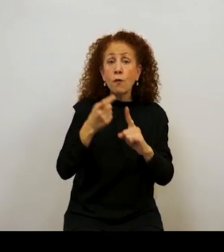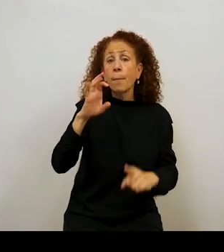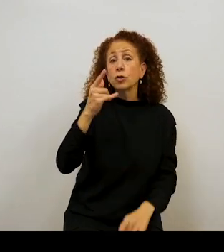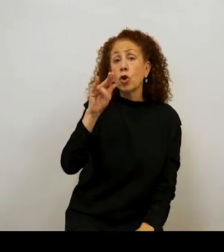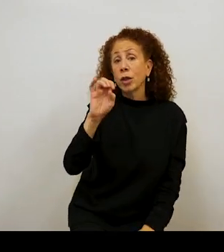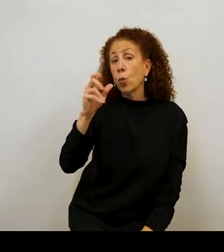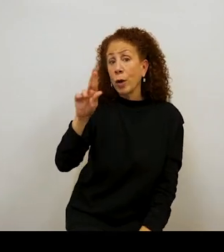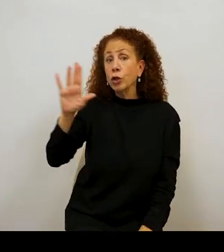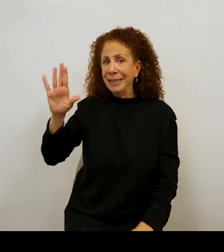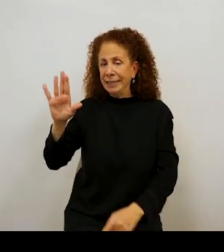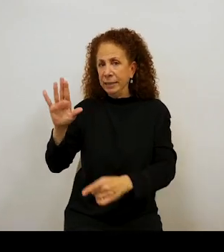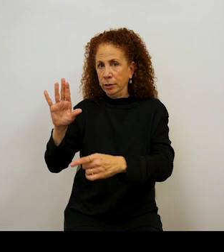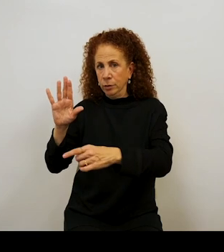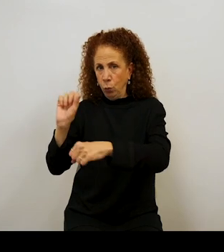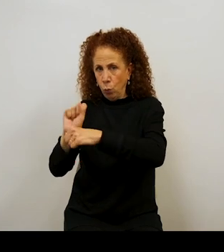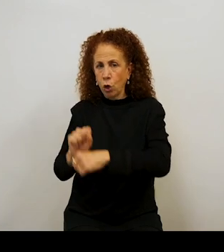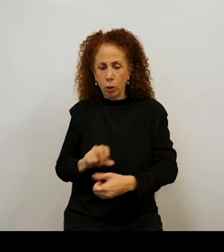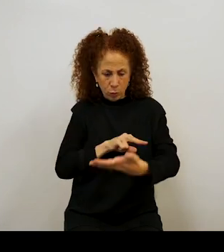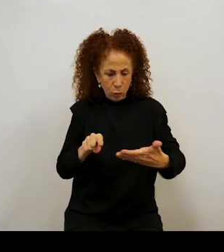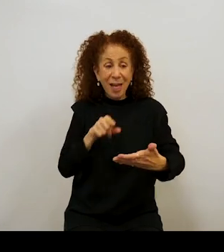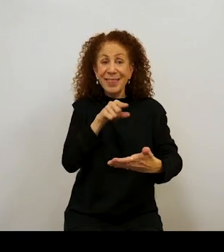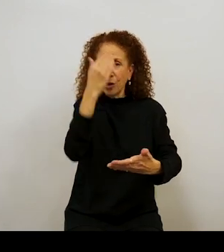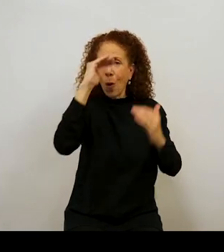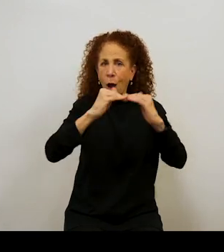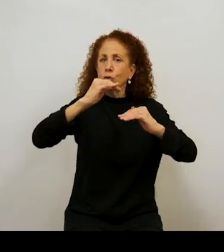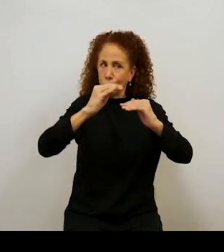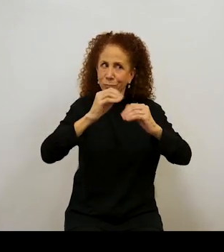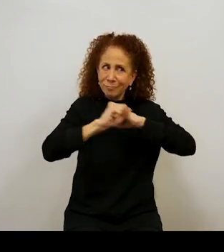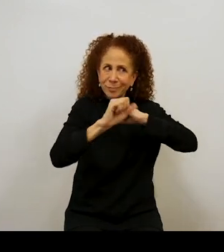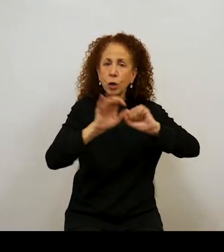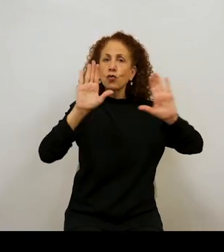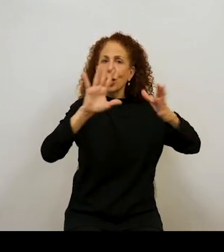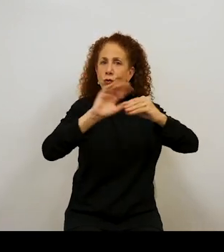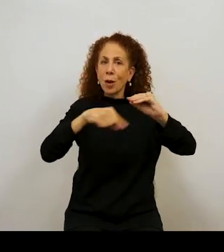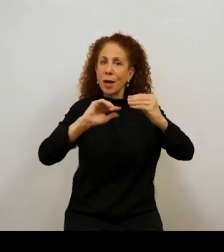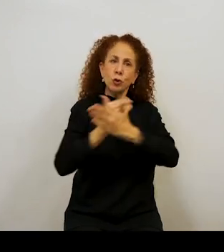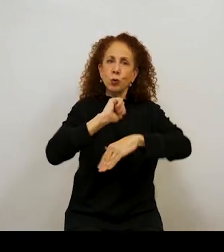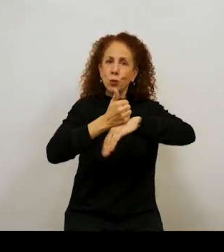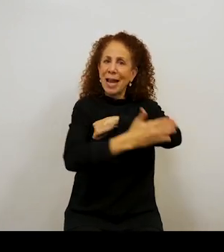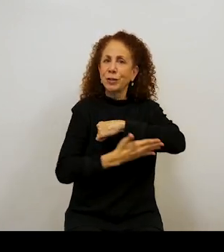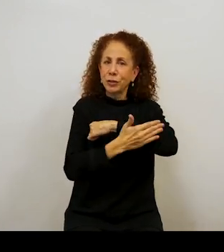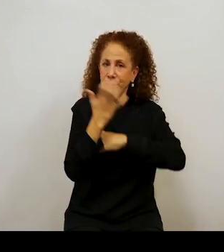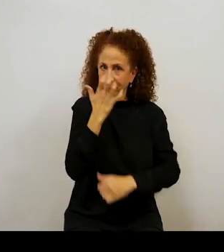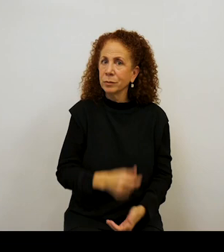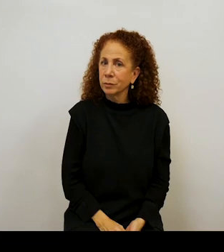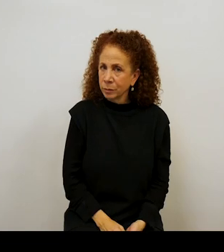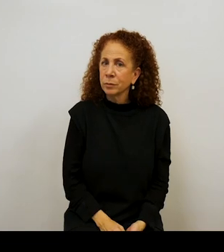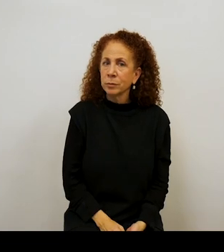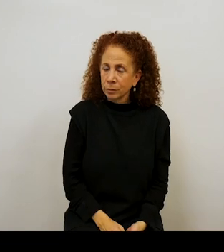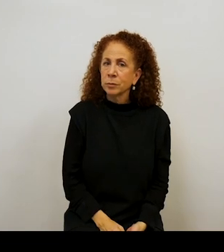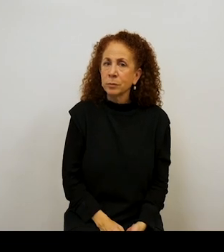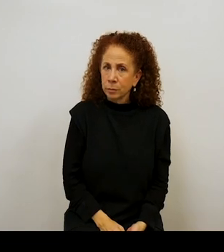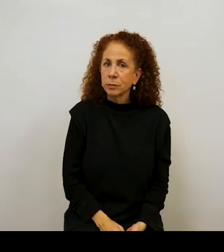was, they know how to create a really good story of this nation. Mm-hmm. You know,